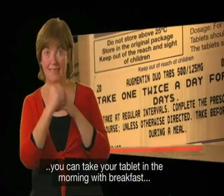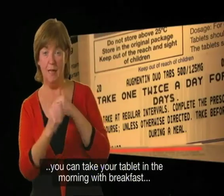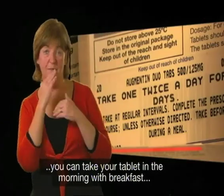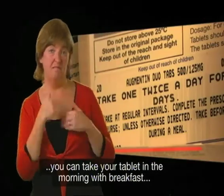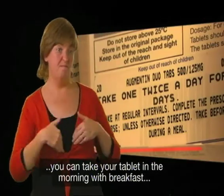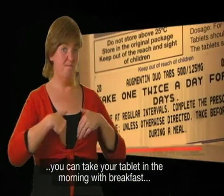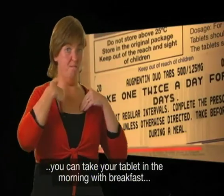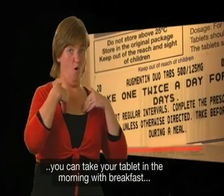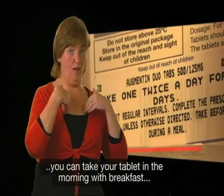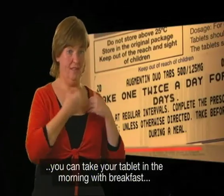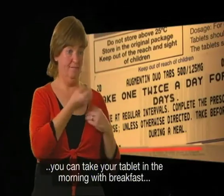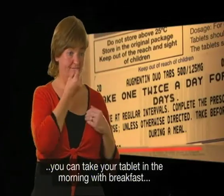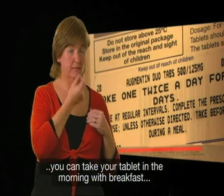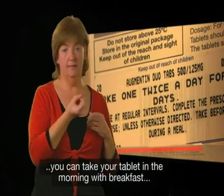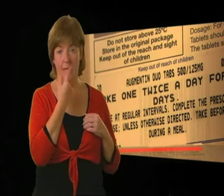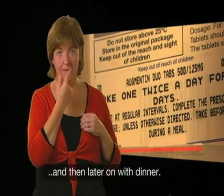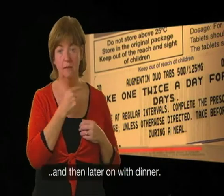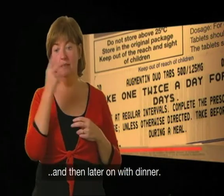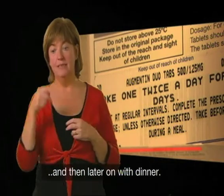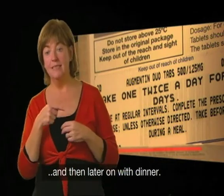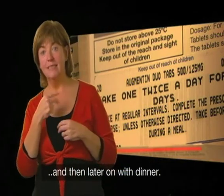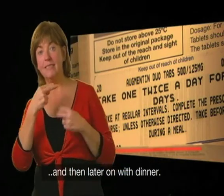morning with breakfast and then later on with dinner.